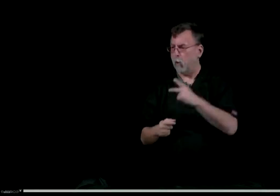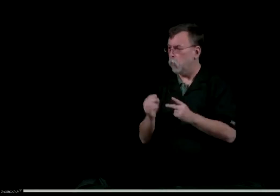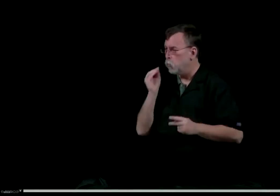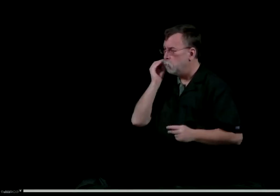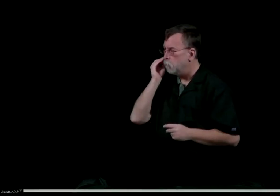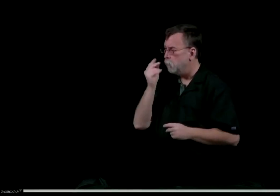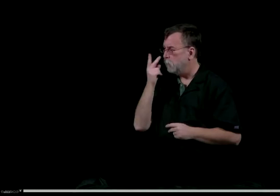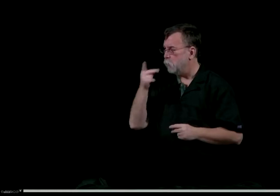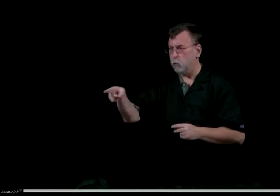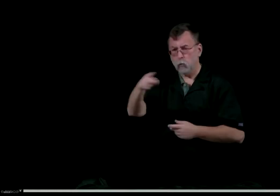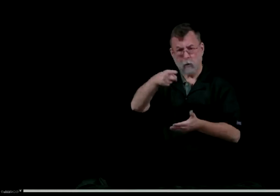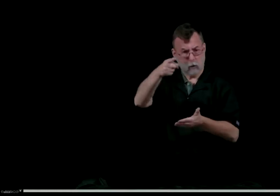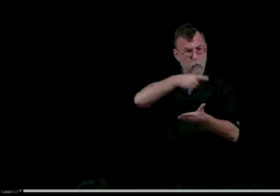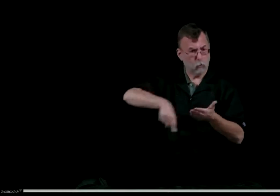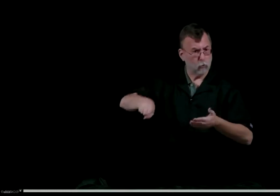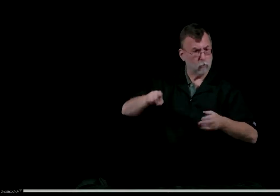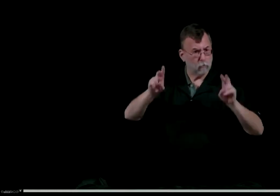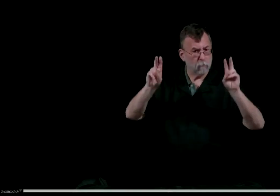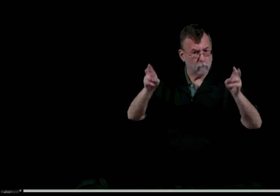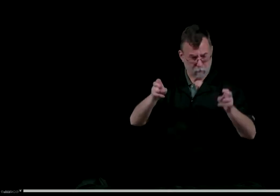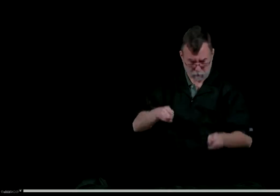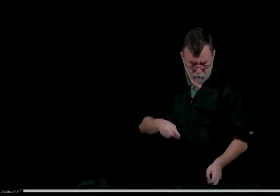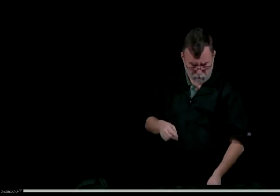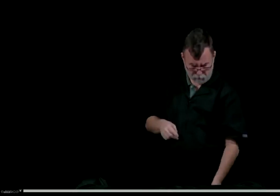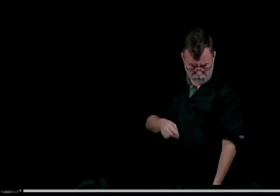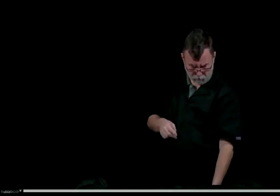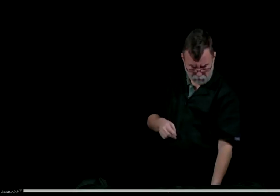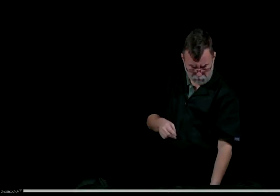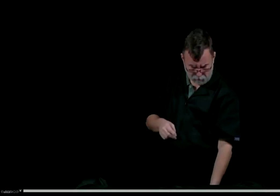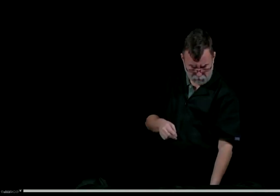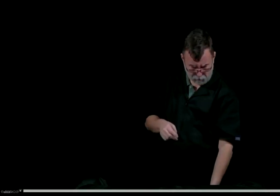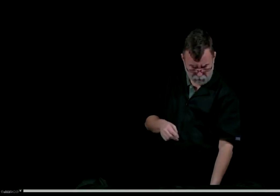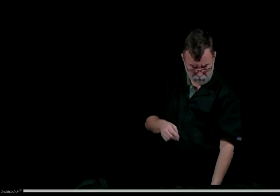Keep me safe. Bring me back home to see you next week.